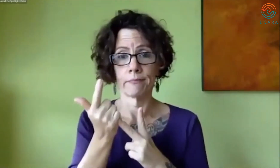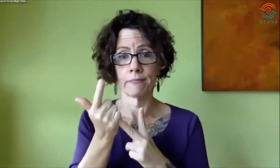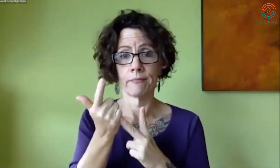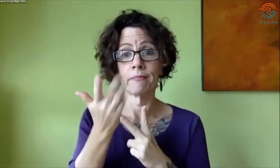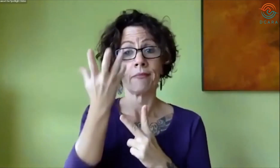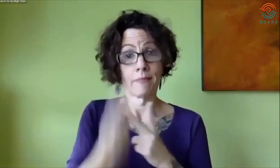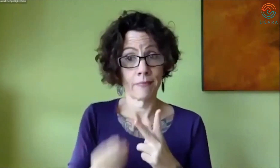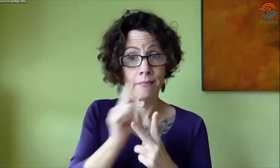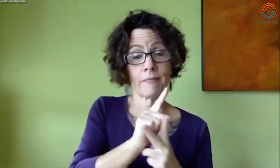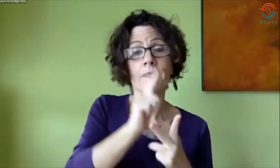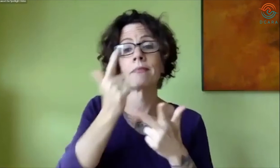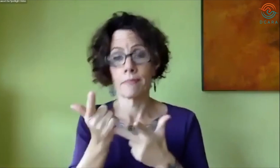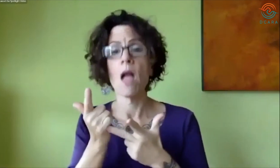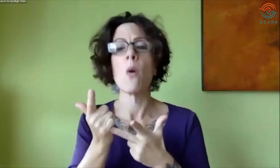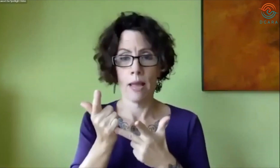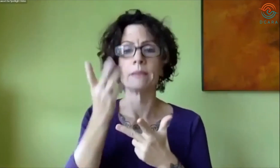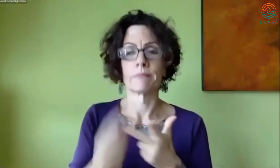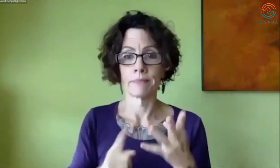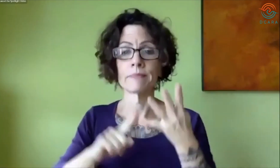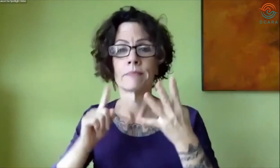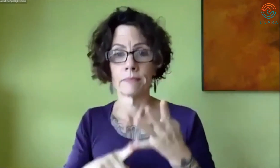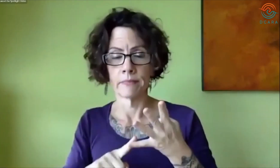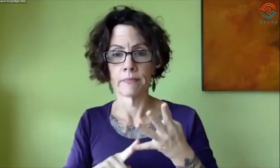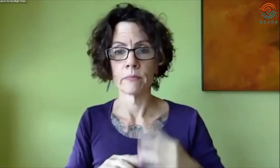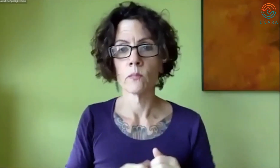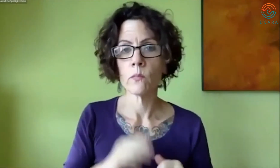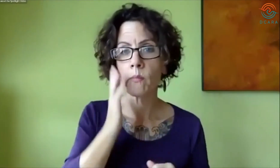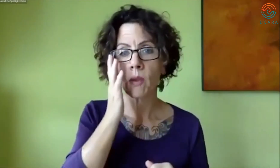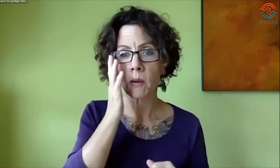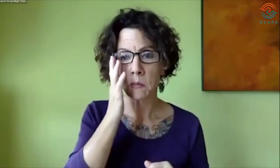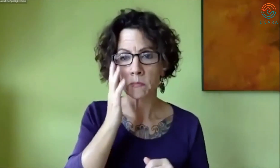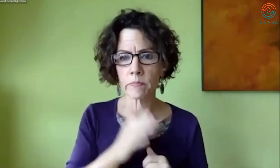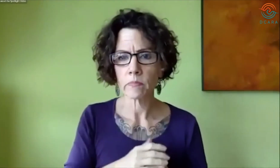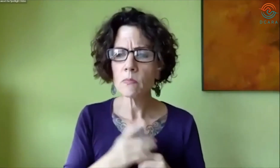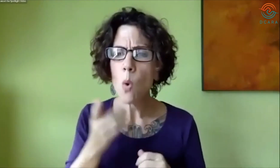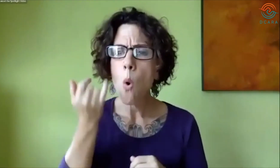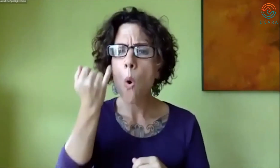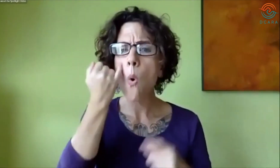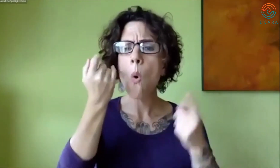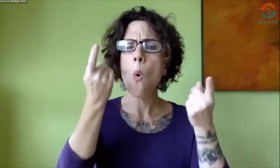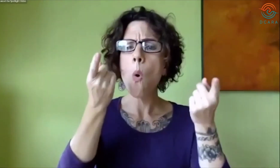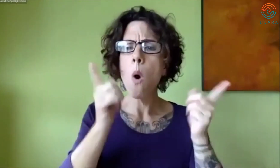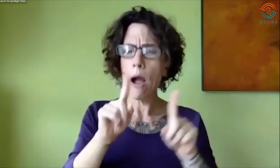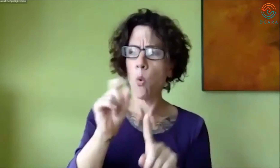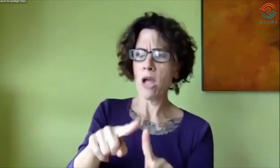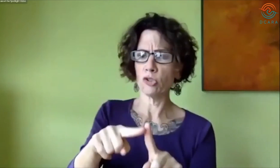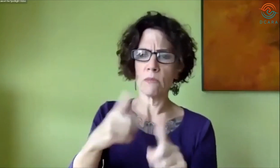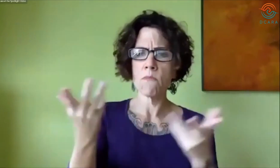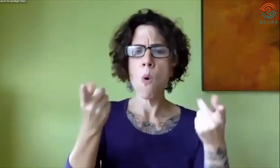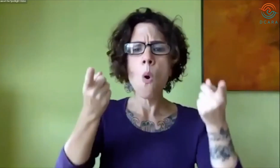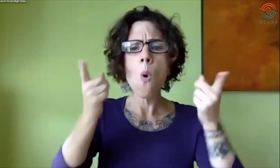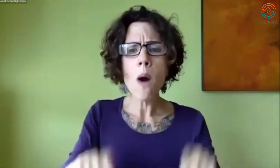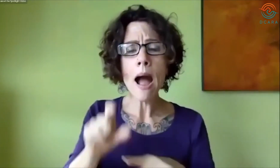If the first beneficiary passes away, it goes to the second, and so forth. The question is,